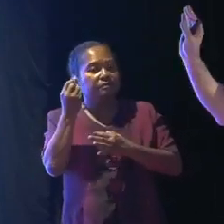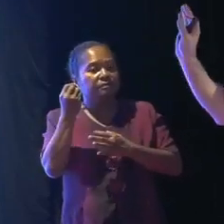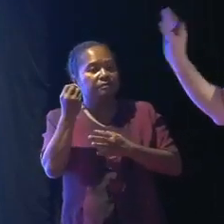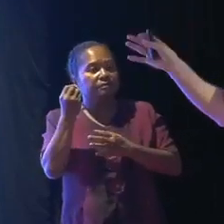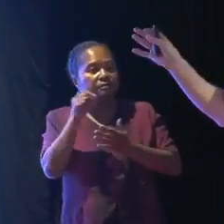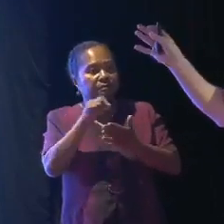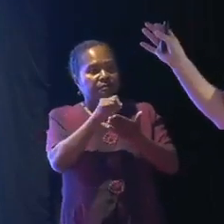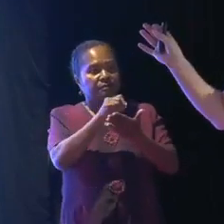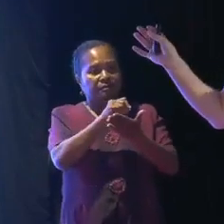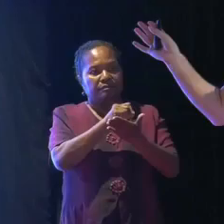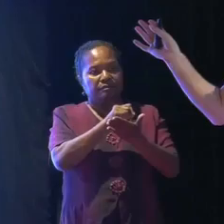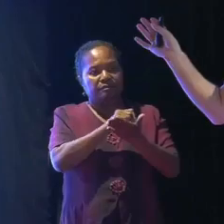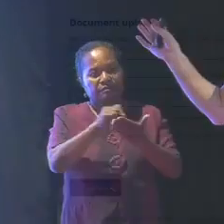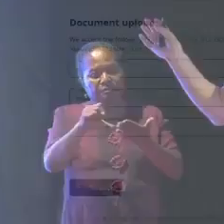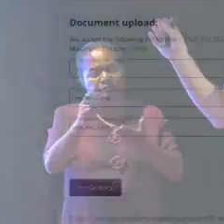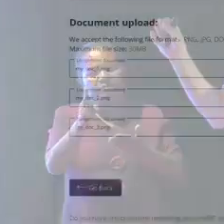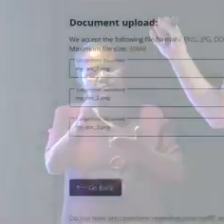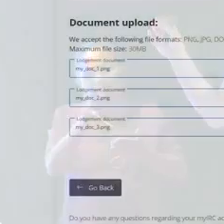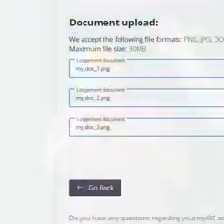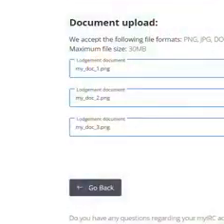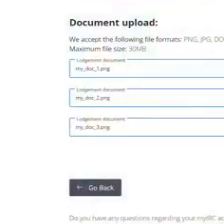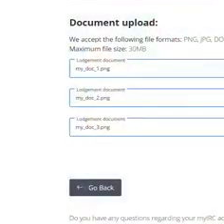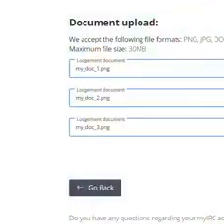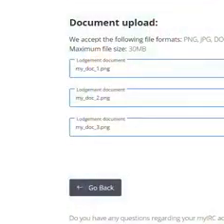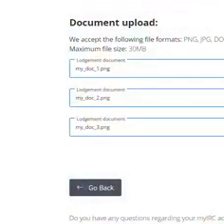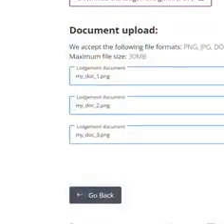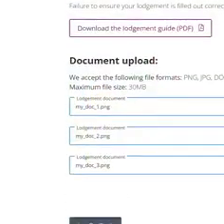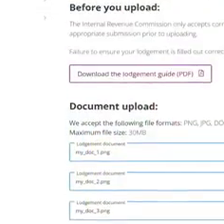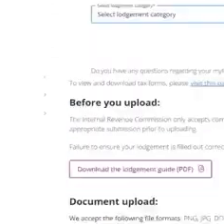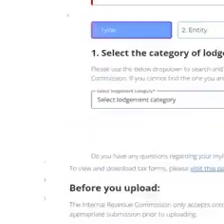your, and I'll just go back a slide. Sorry. Once you've